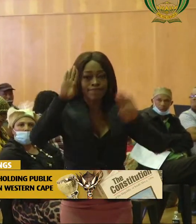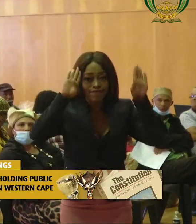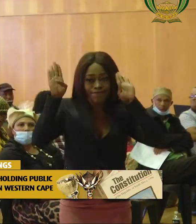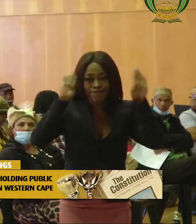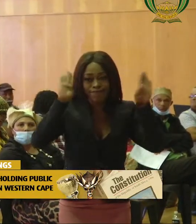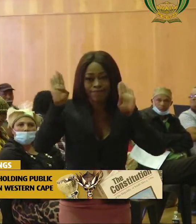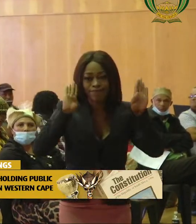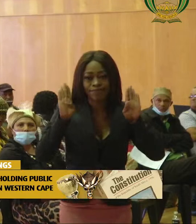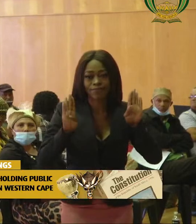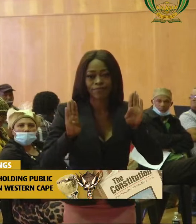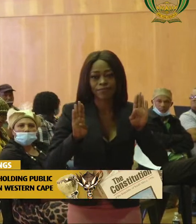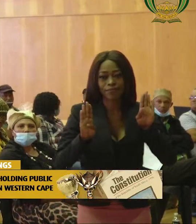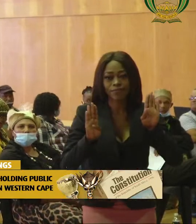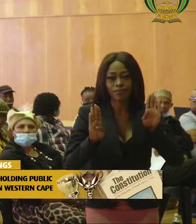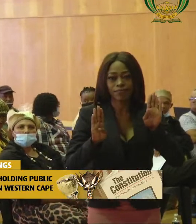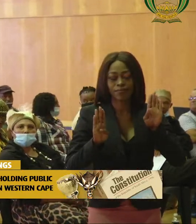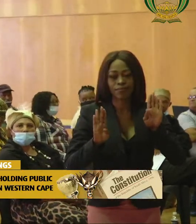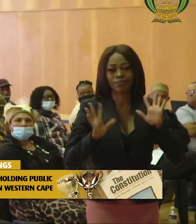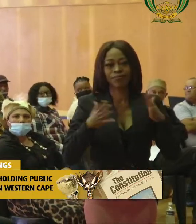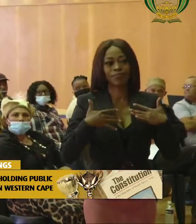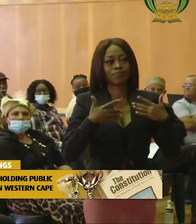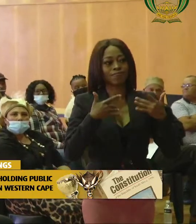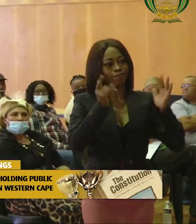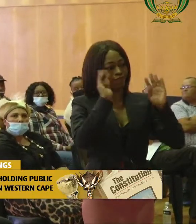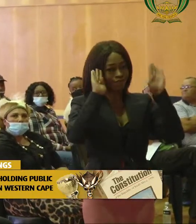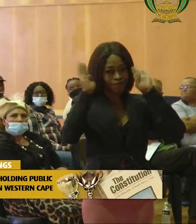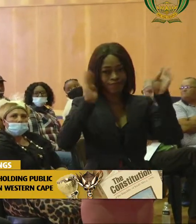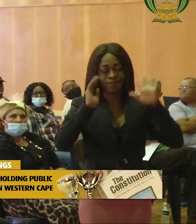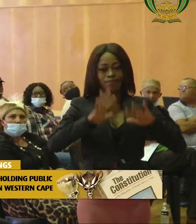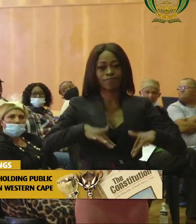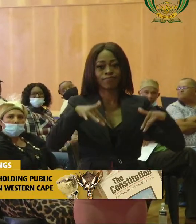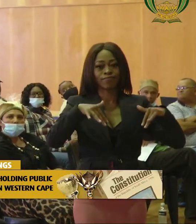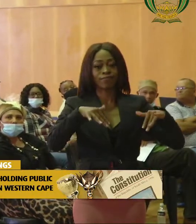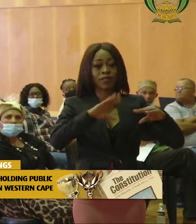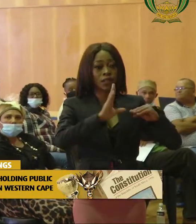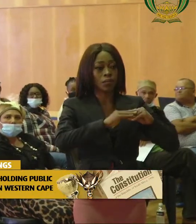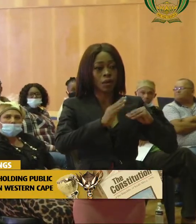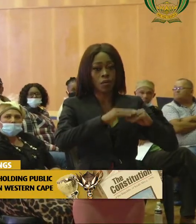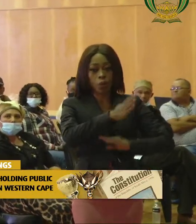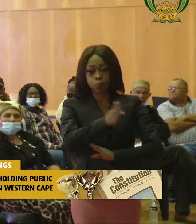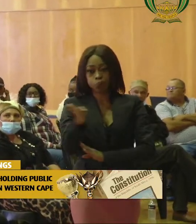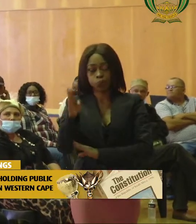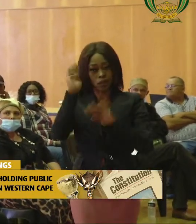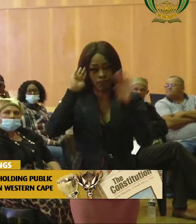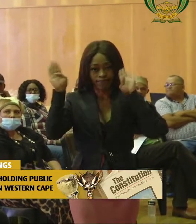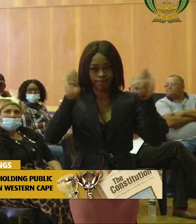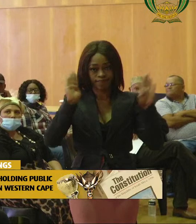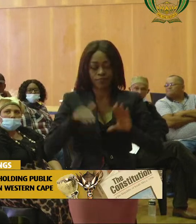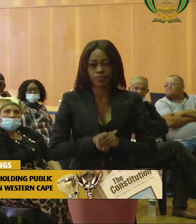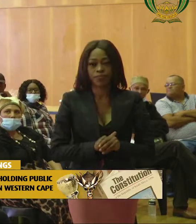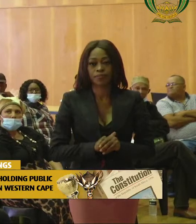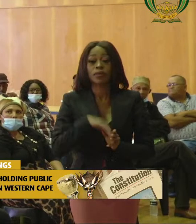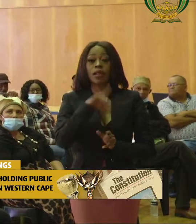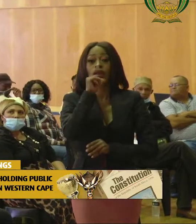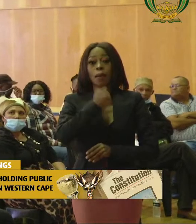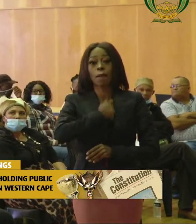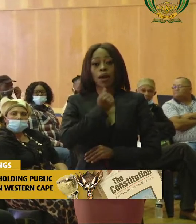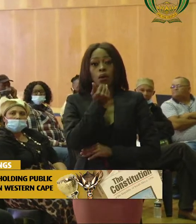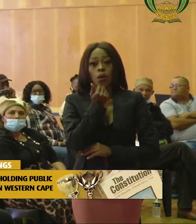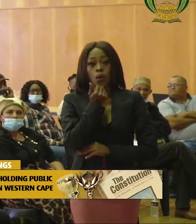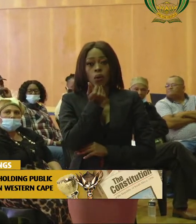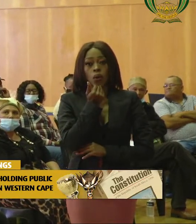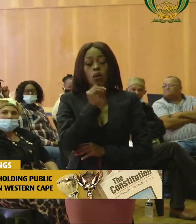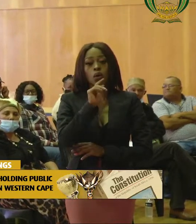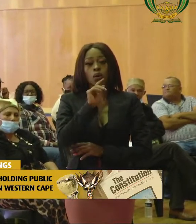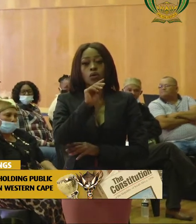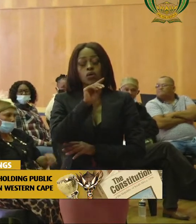Mandizibulisele kwindlu enkulu yeParlamente umalungu onke akhoyo apha. Igama lam